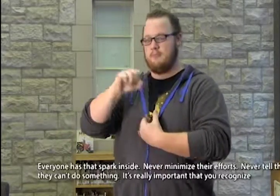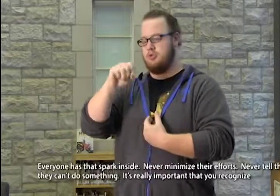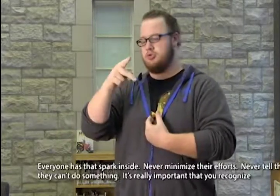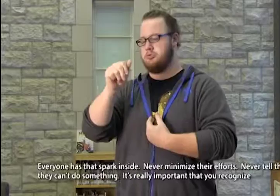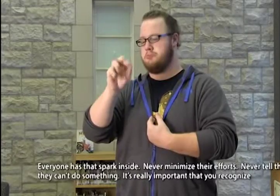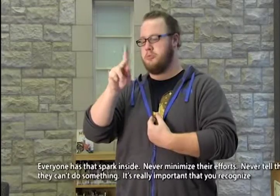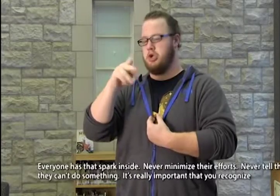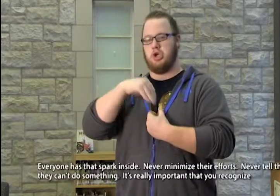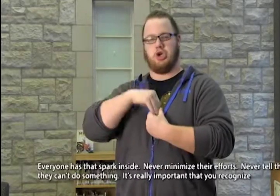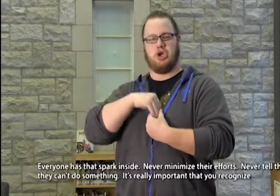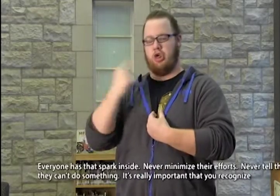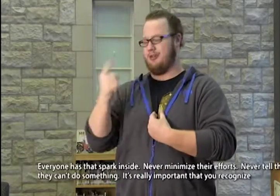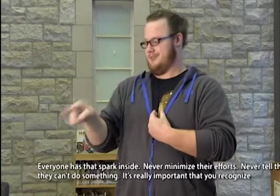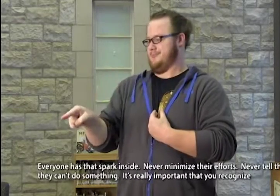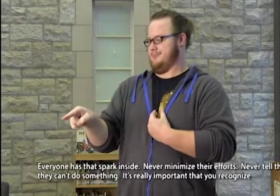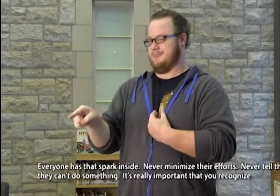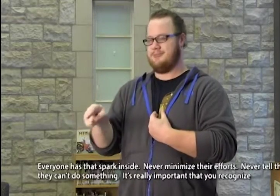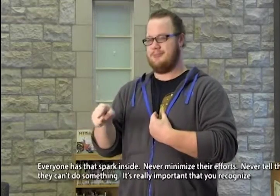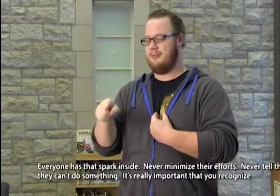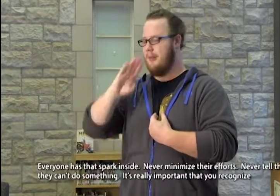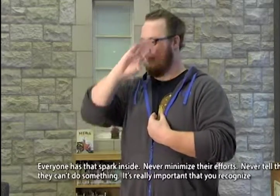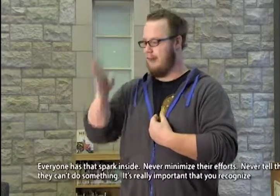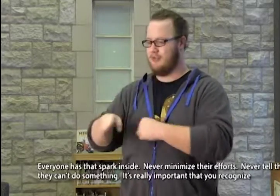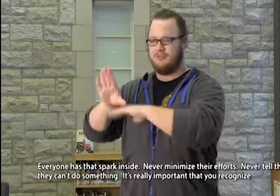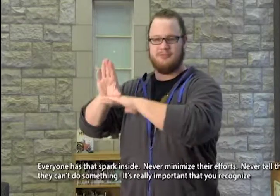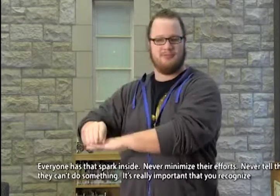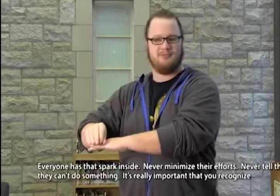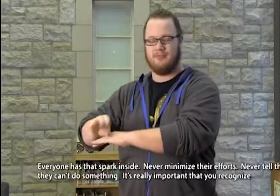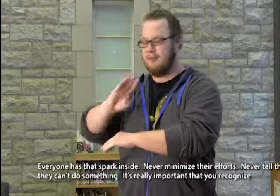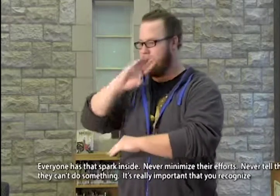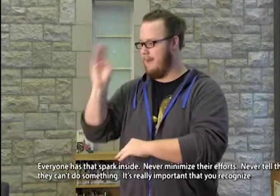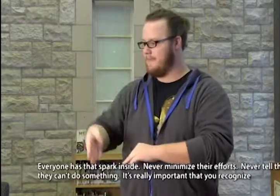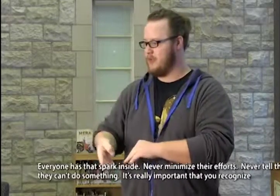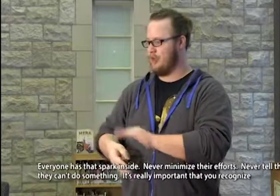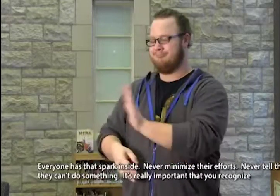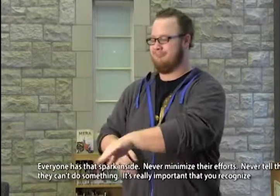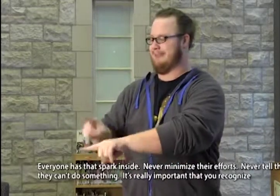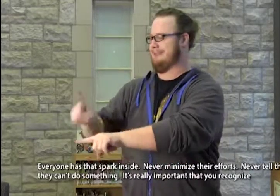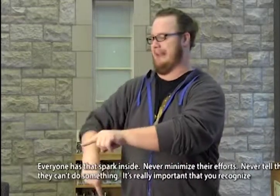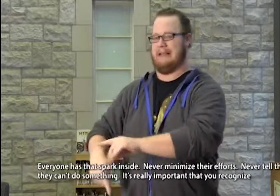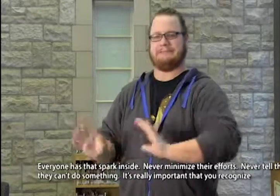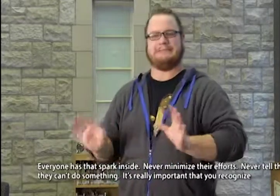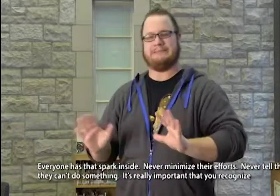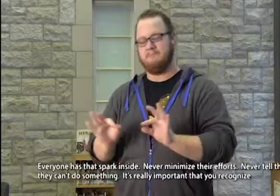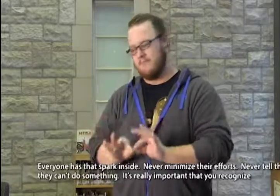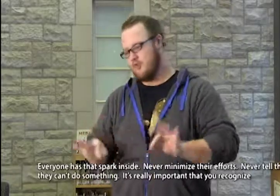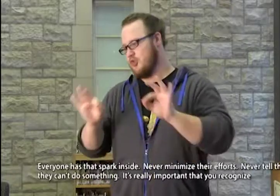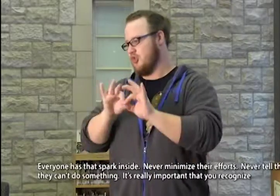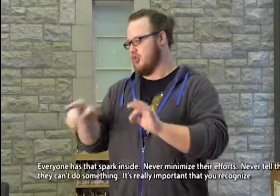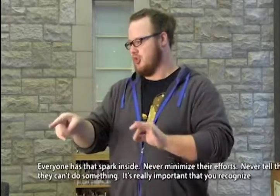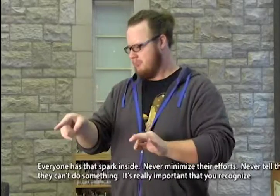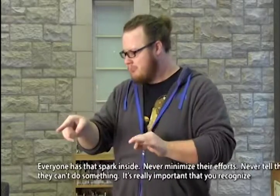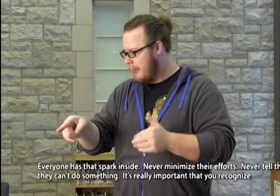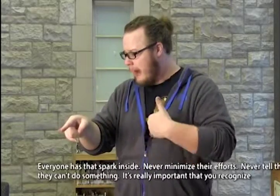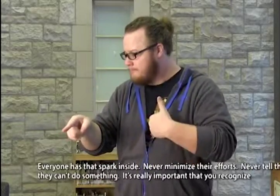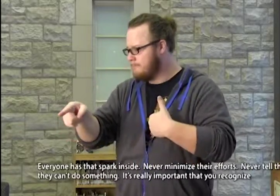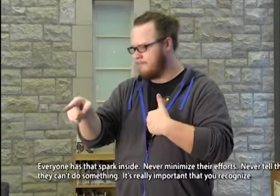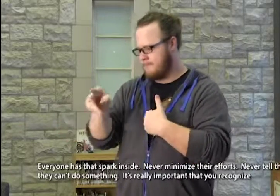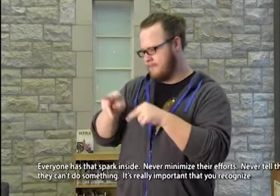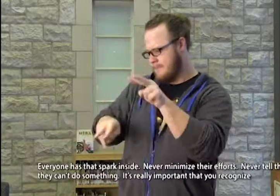Everyone has that spark inside. Never minimize their efforts. Never tell them they can't do something. It's really important that